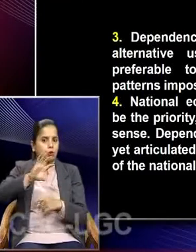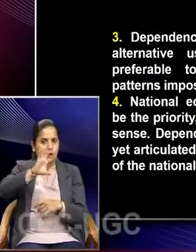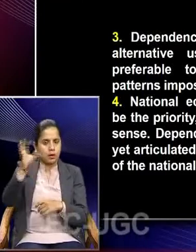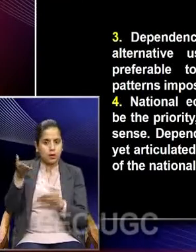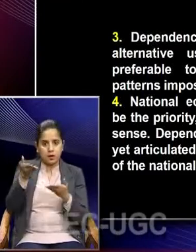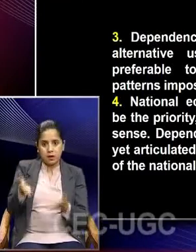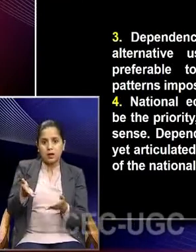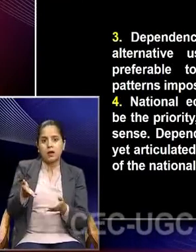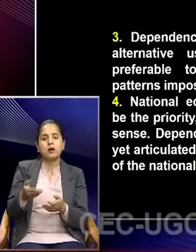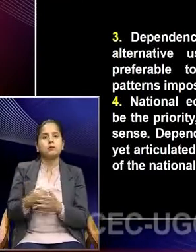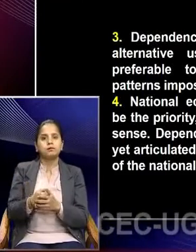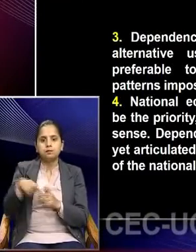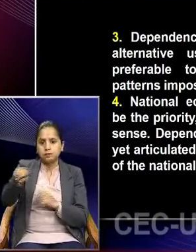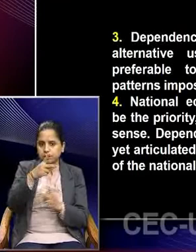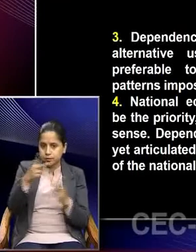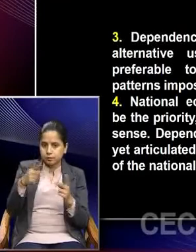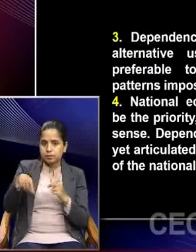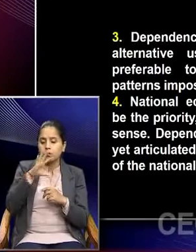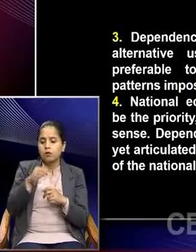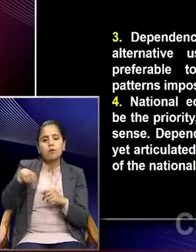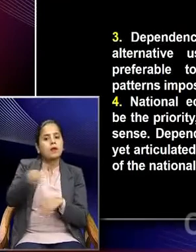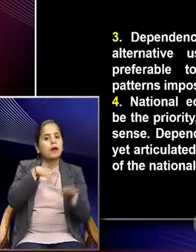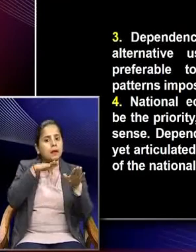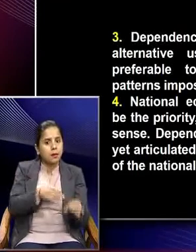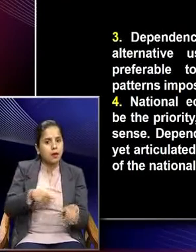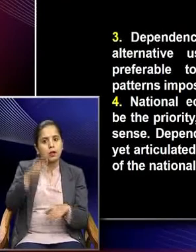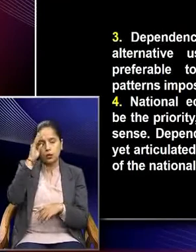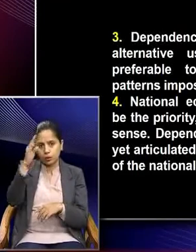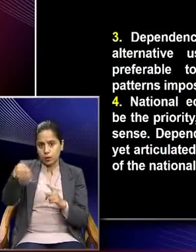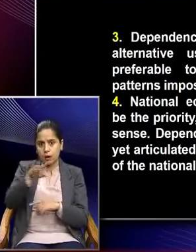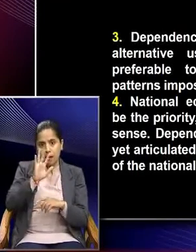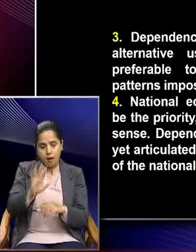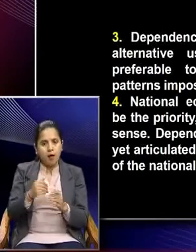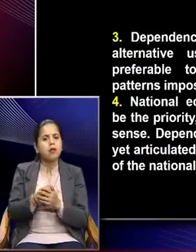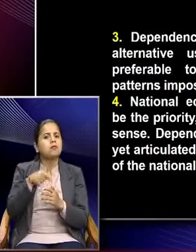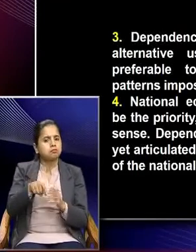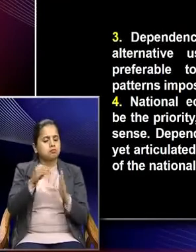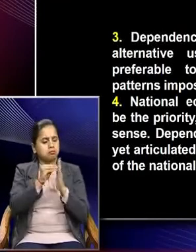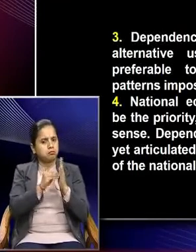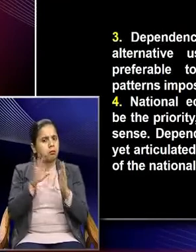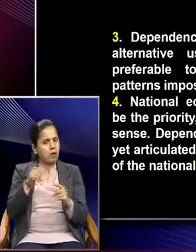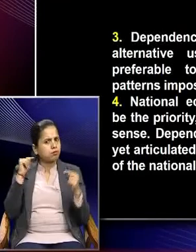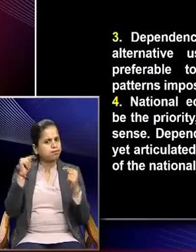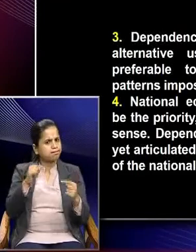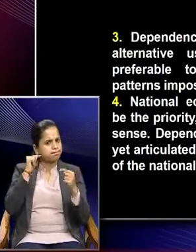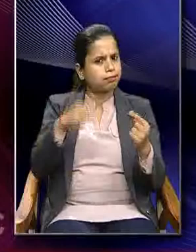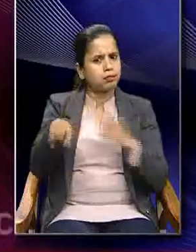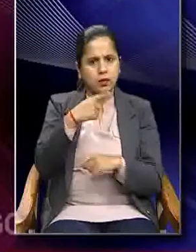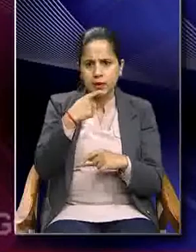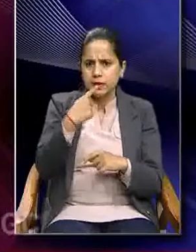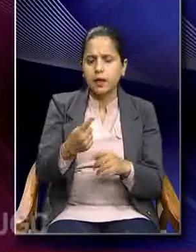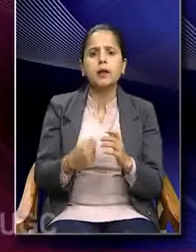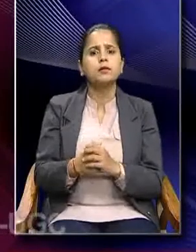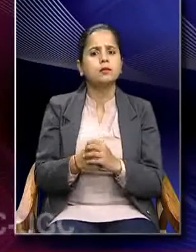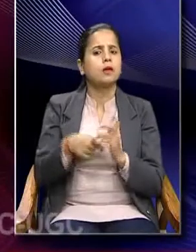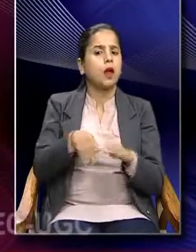here there is a suggestion that dependency theorists, they have floated. They have argued that